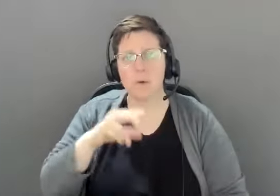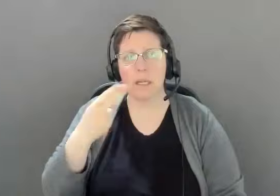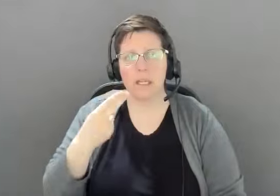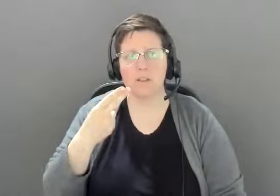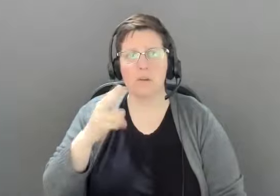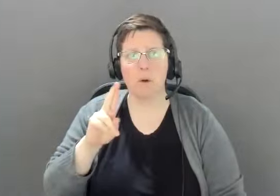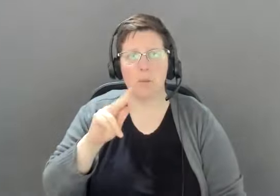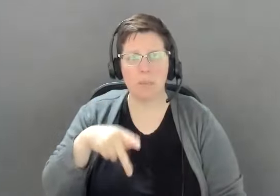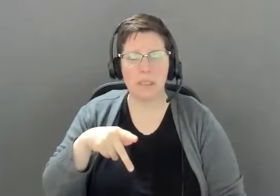assault policy.